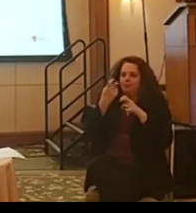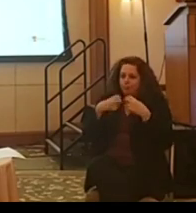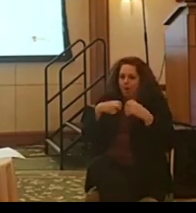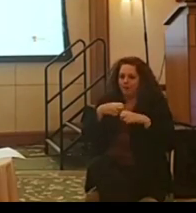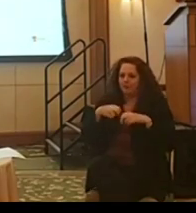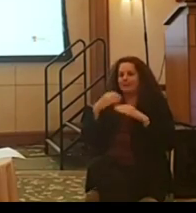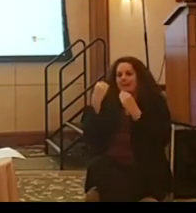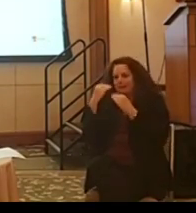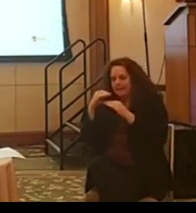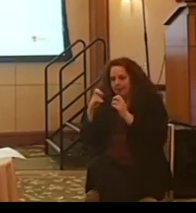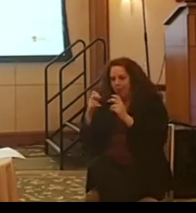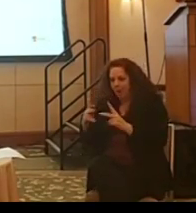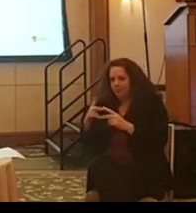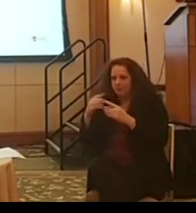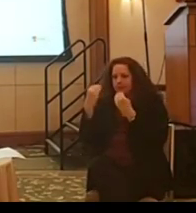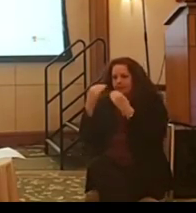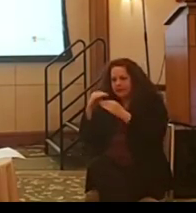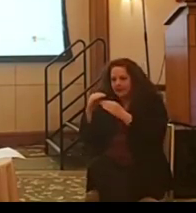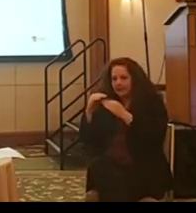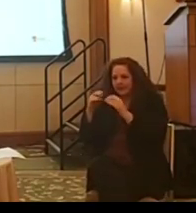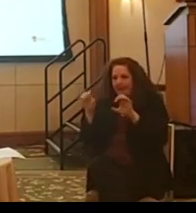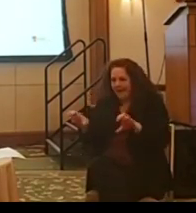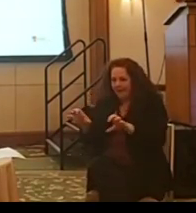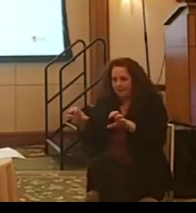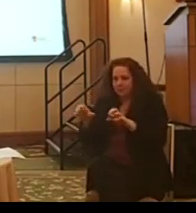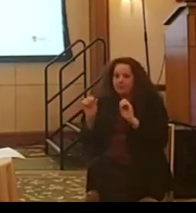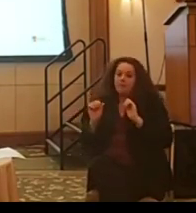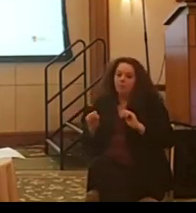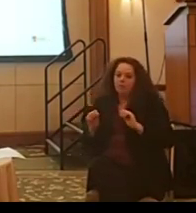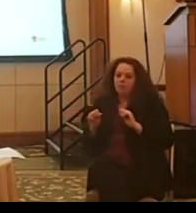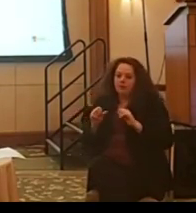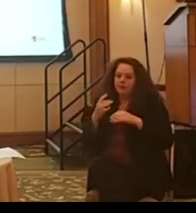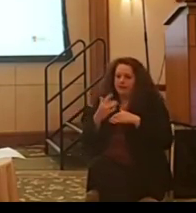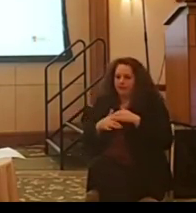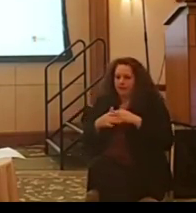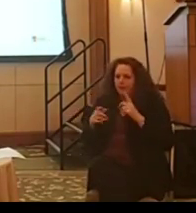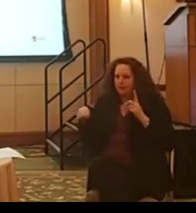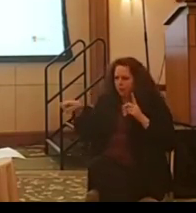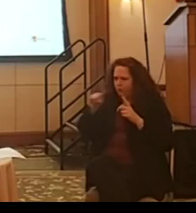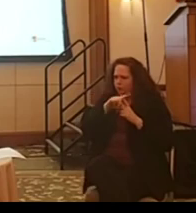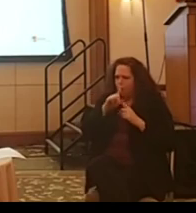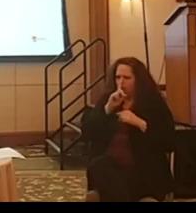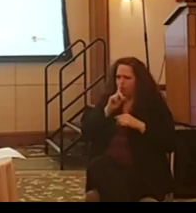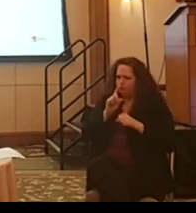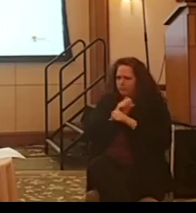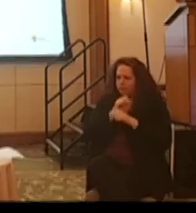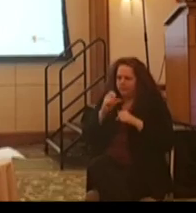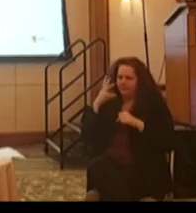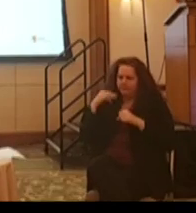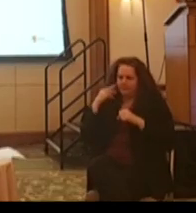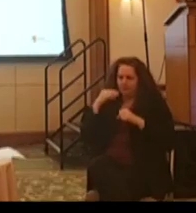that are potentially available. I'm sure a lot of you have experienced this in terms of